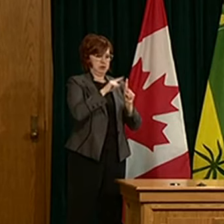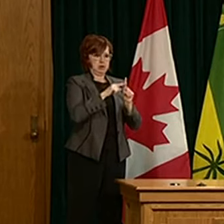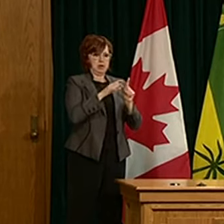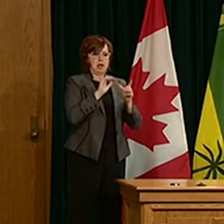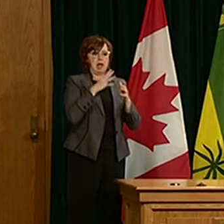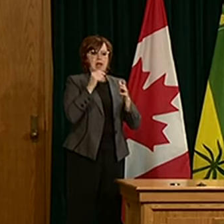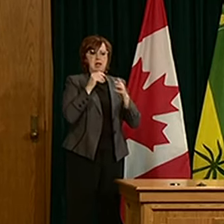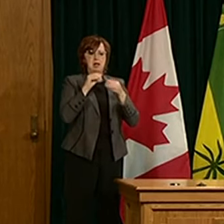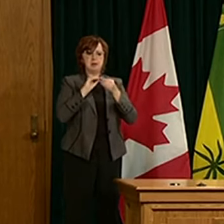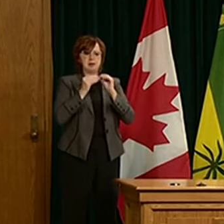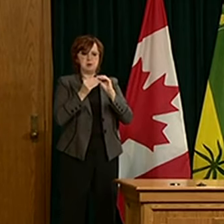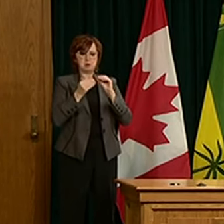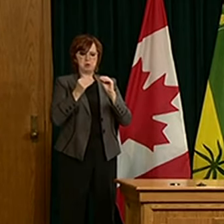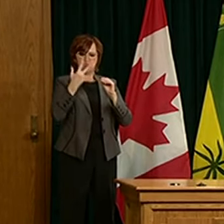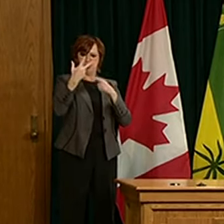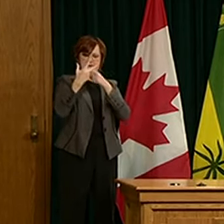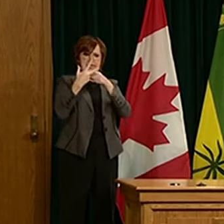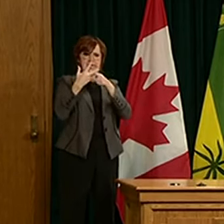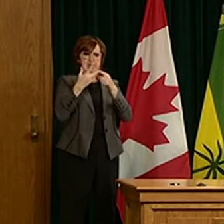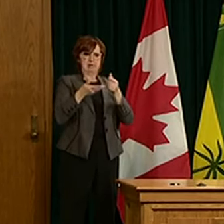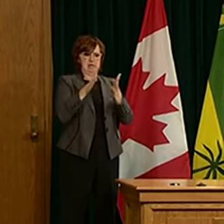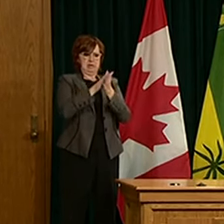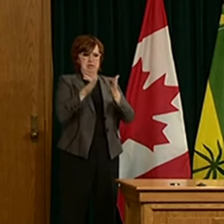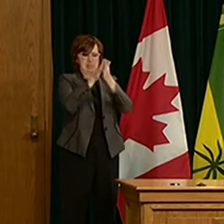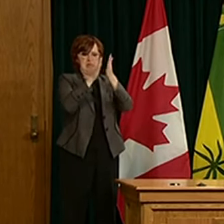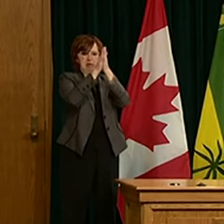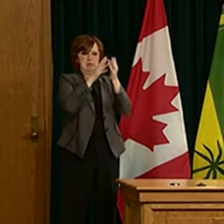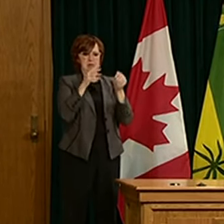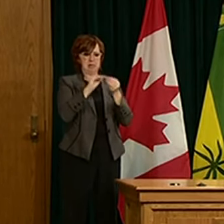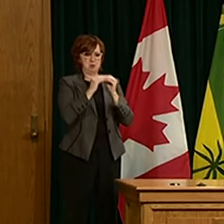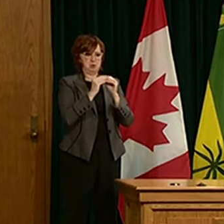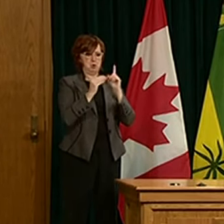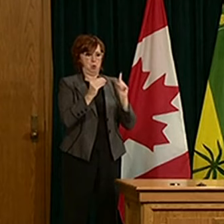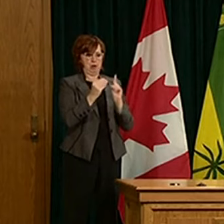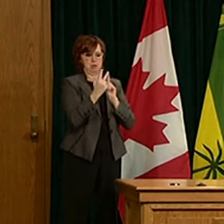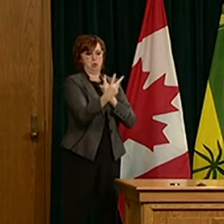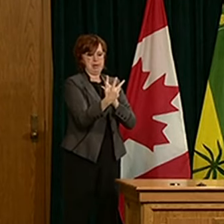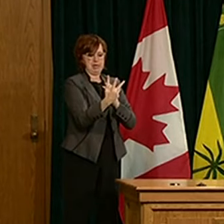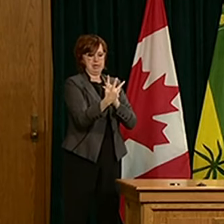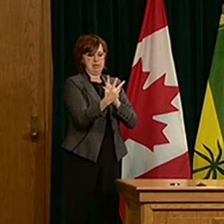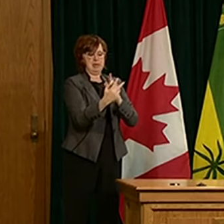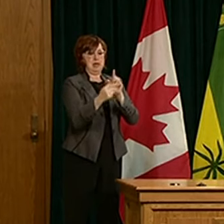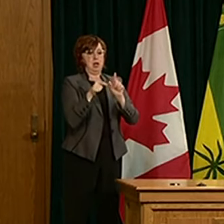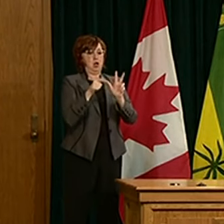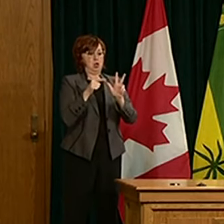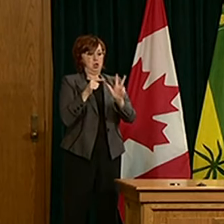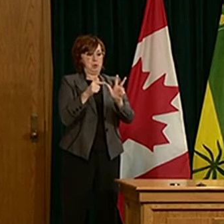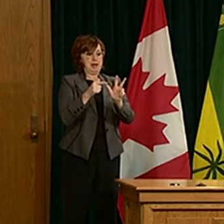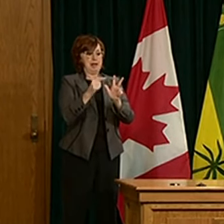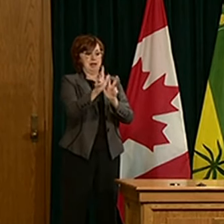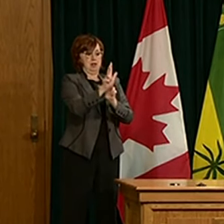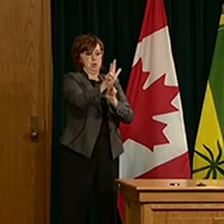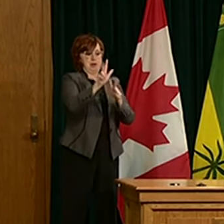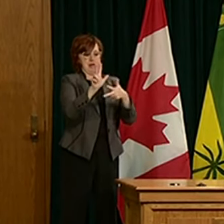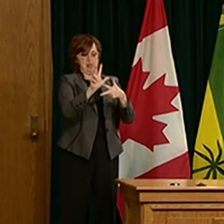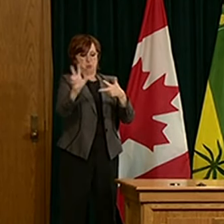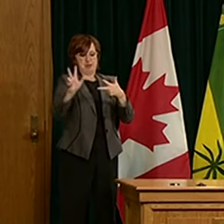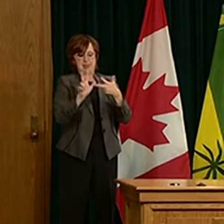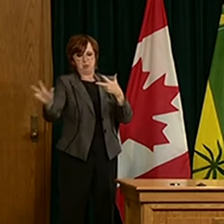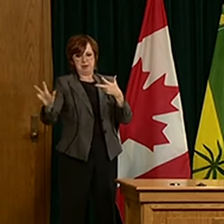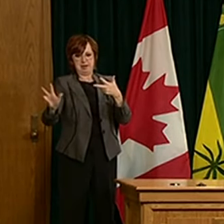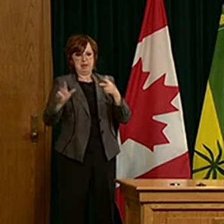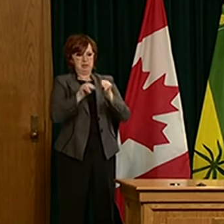was 3, that means if I get it, I would infect 3 people, and those 3 people would infect 3 more people. And within 10 cycles, you'd have